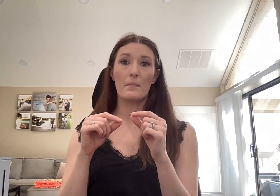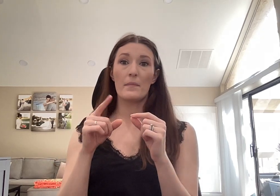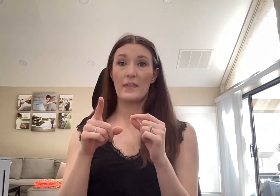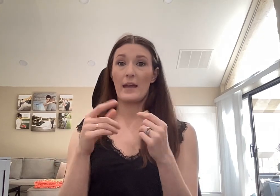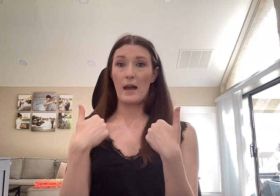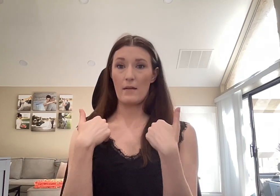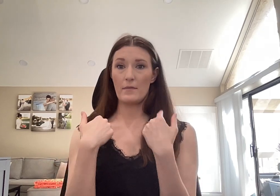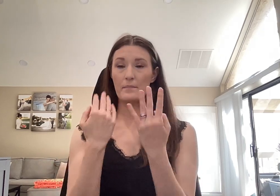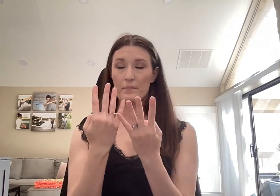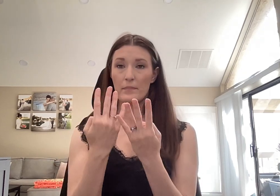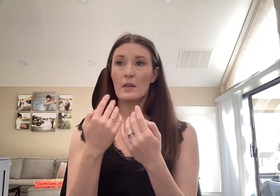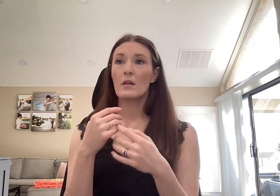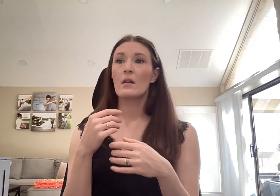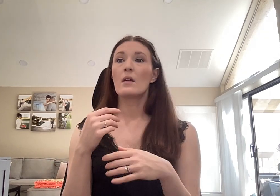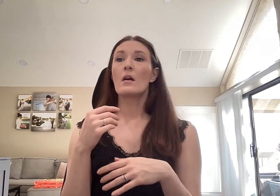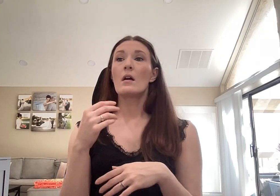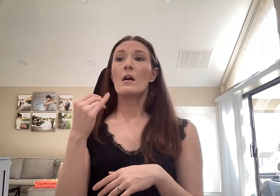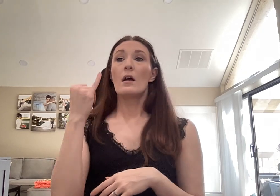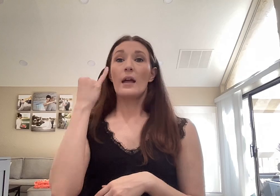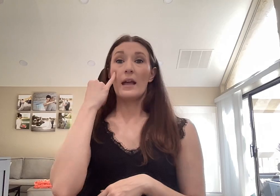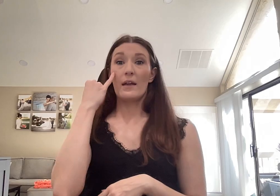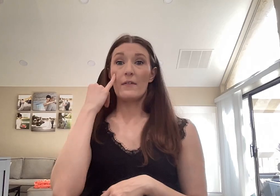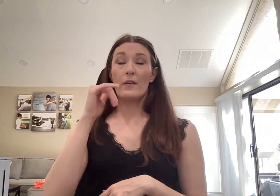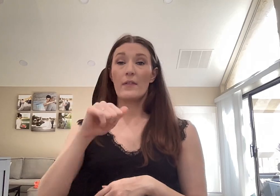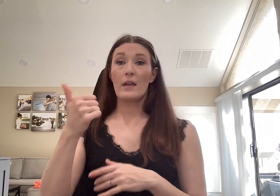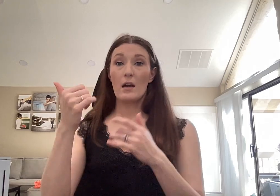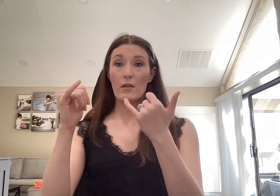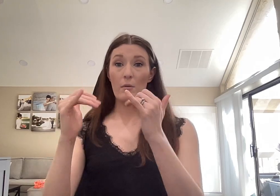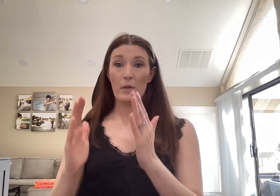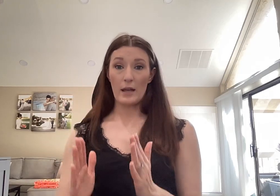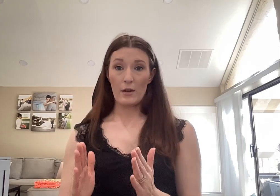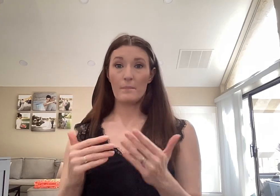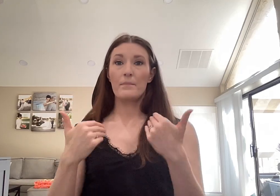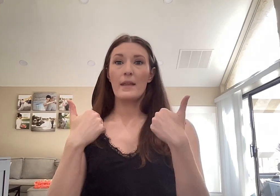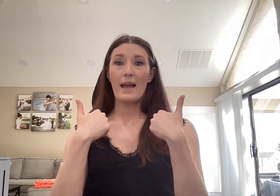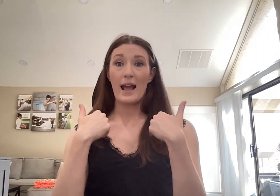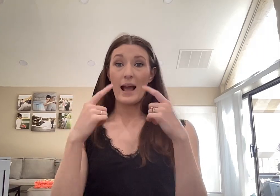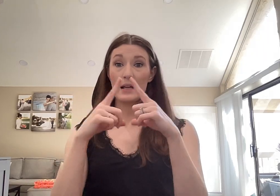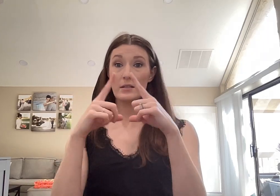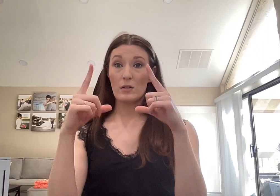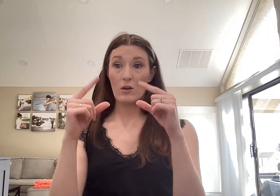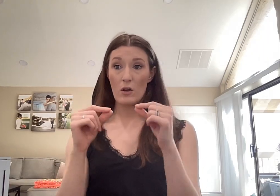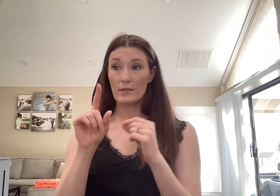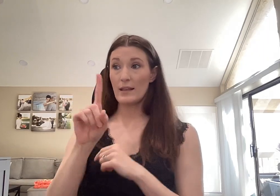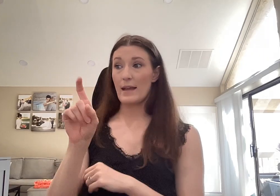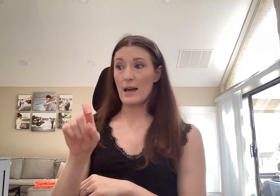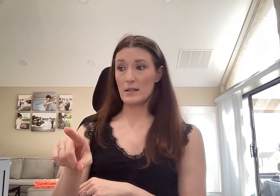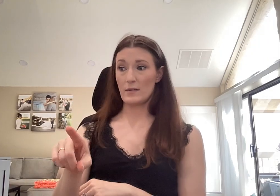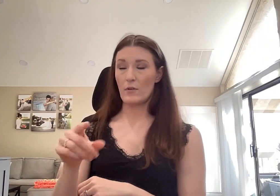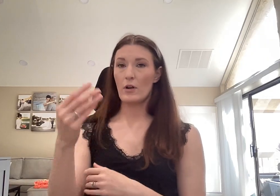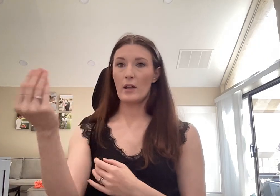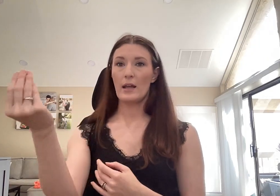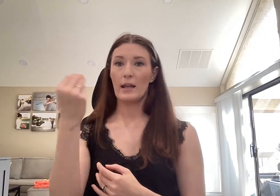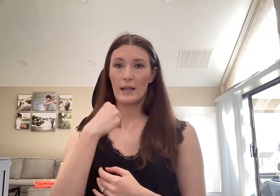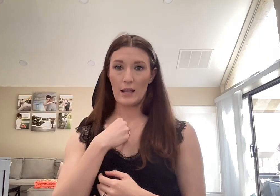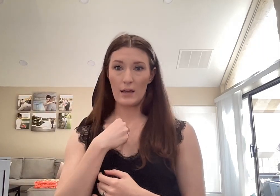that they have. If the other player has the card they ask for, give